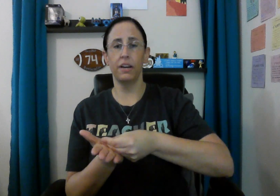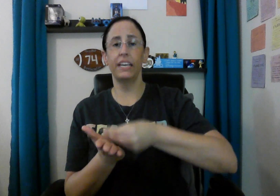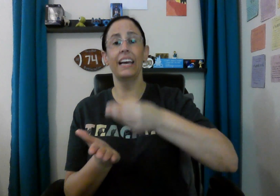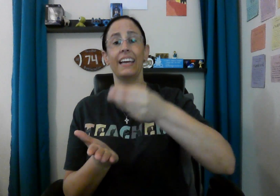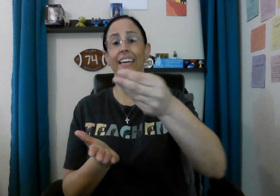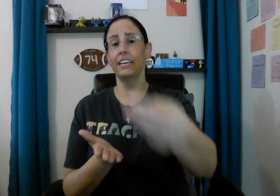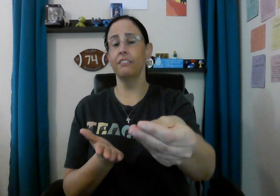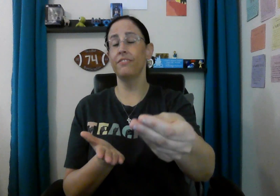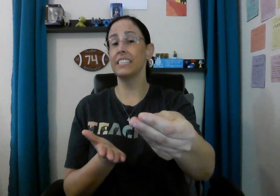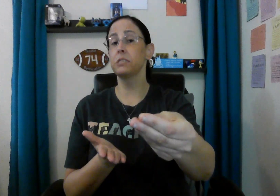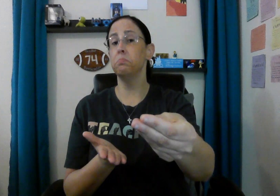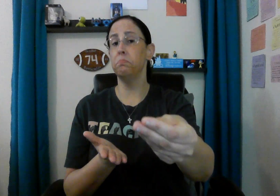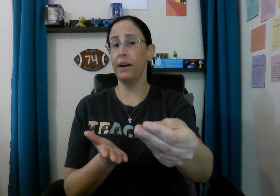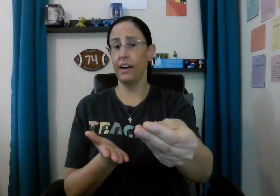Money and give, that's buy.